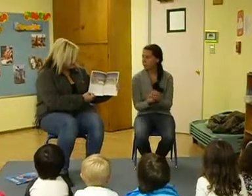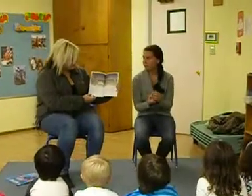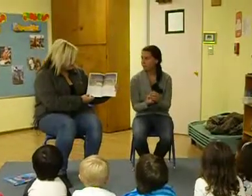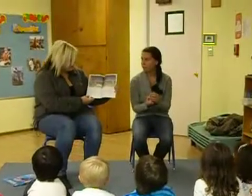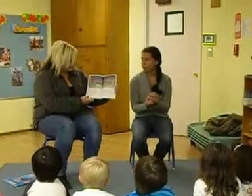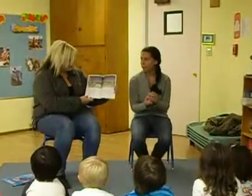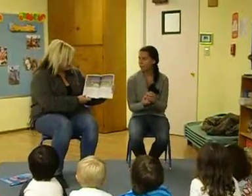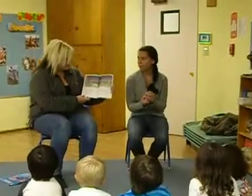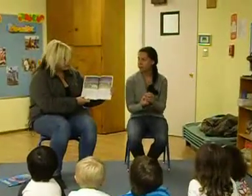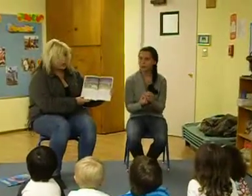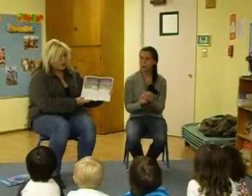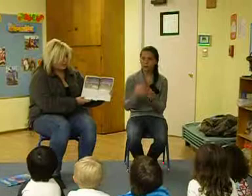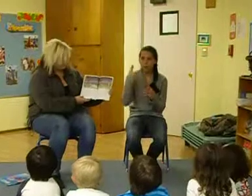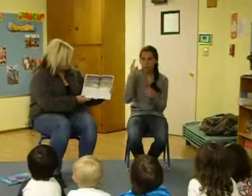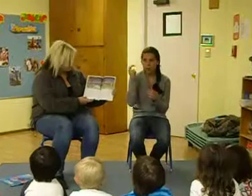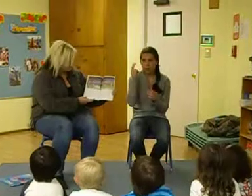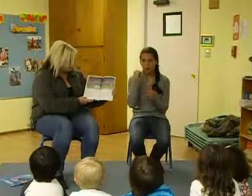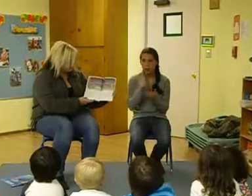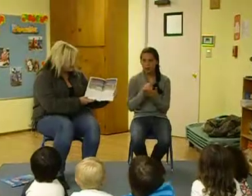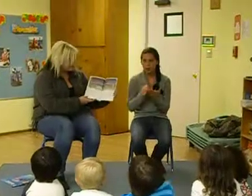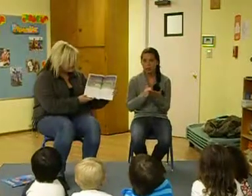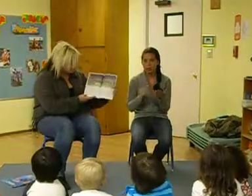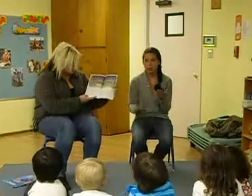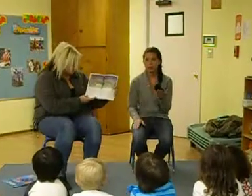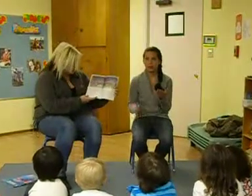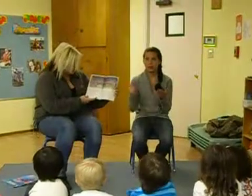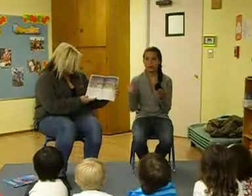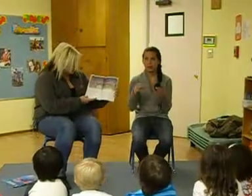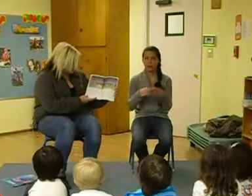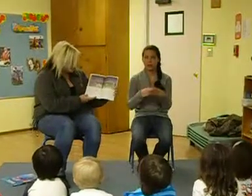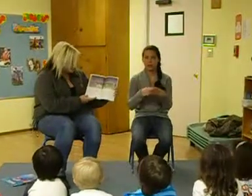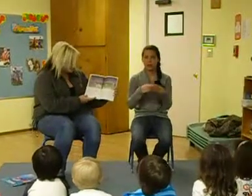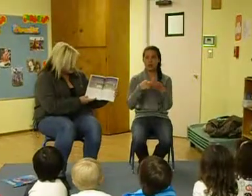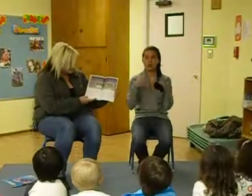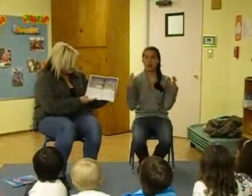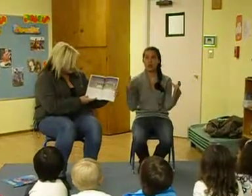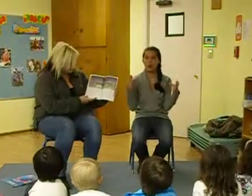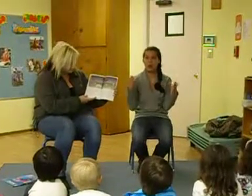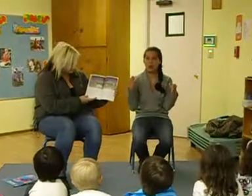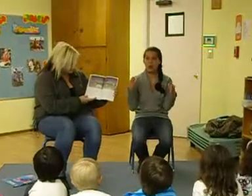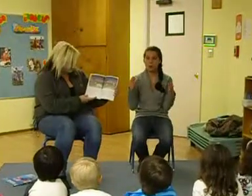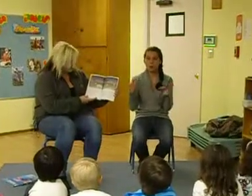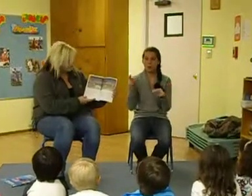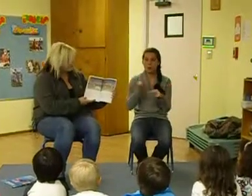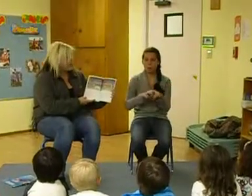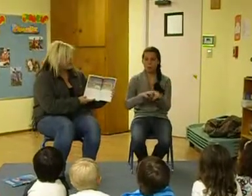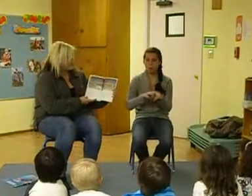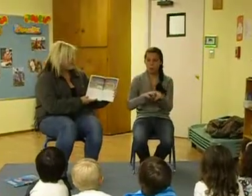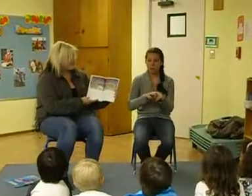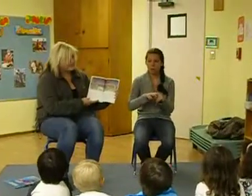So Harold drew a dog, a big dog. The dog sat down, rolled over, and fell asleep.